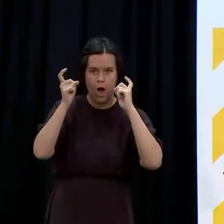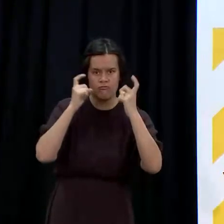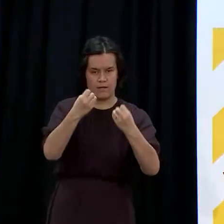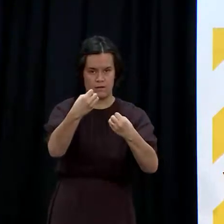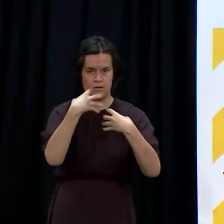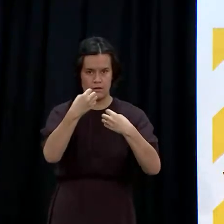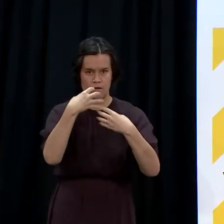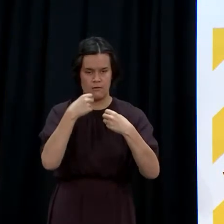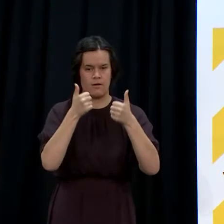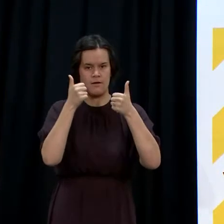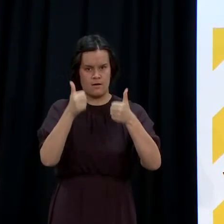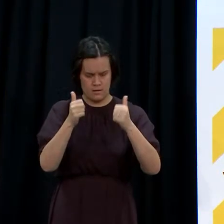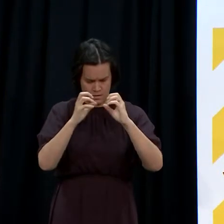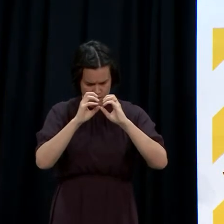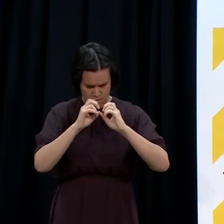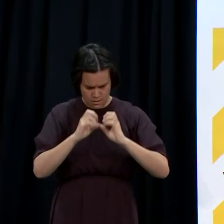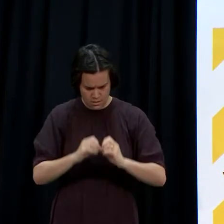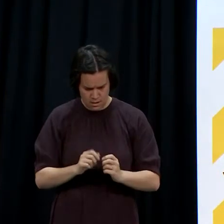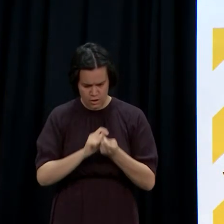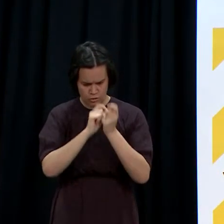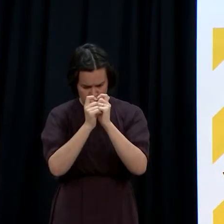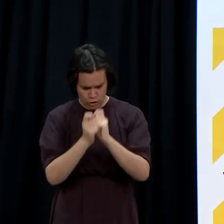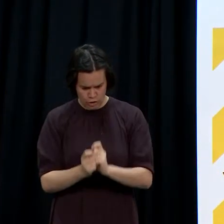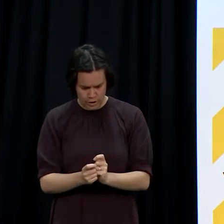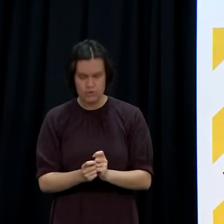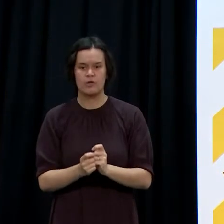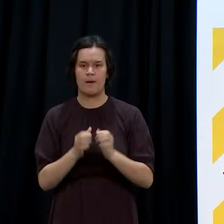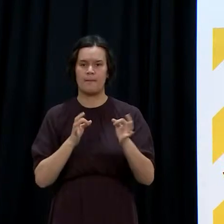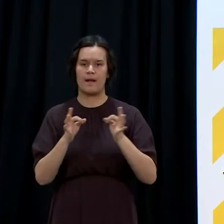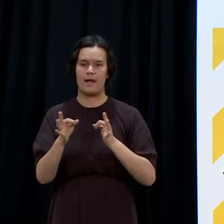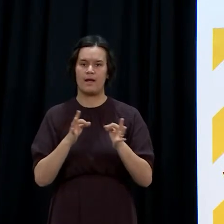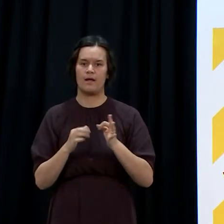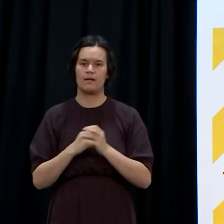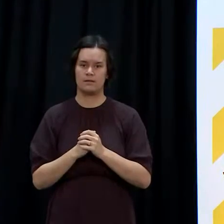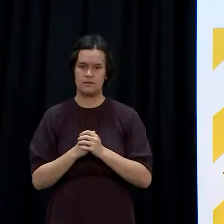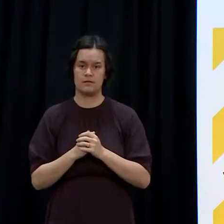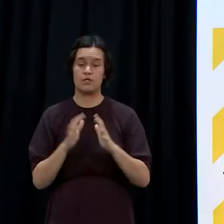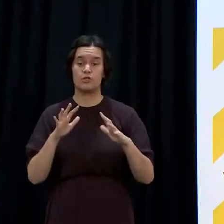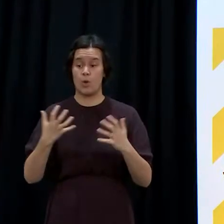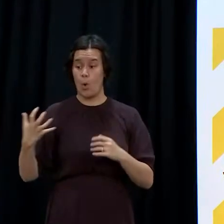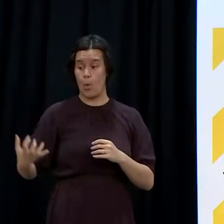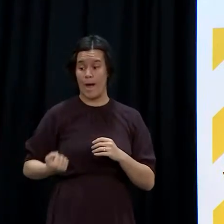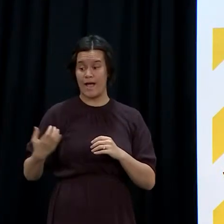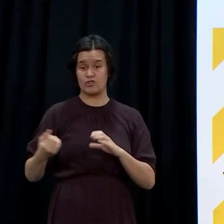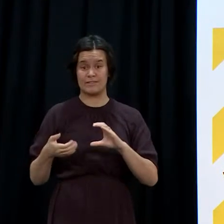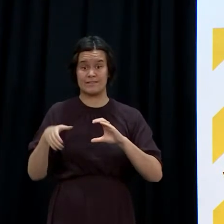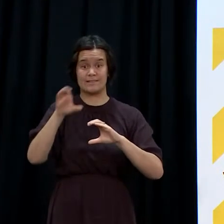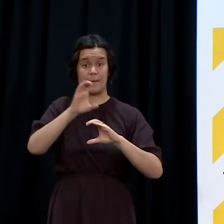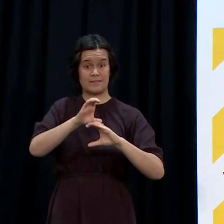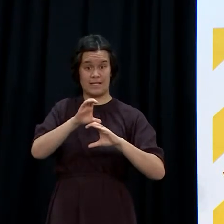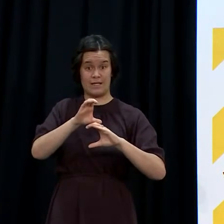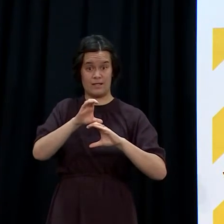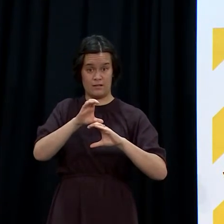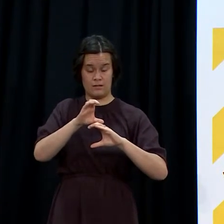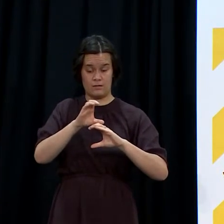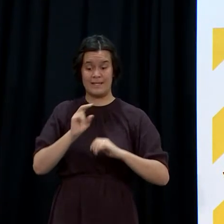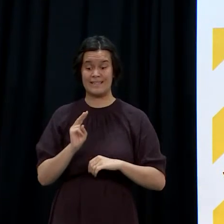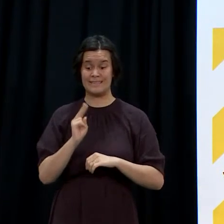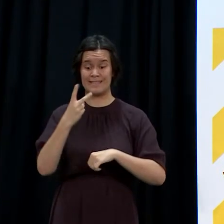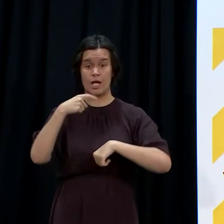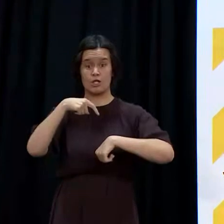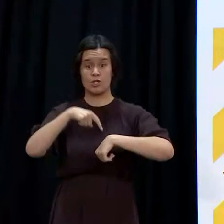affected businesses and we adapt our assistance. The second payment of the wage subsidy scheme remains open nationally to